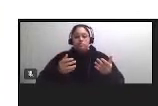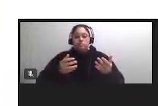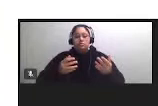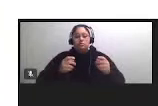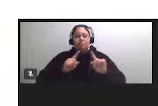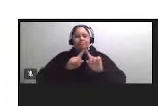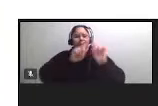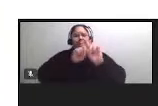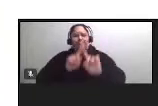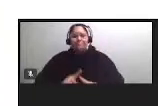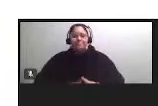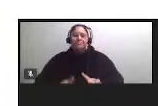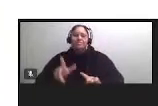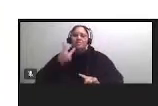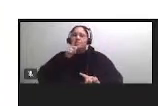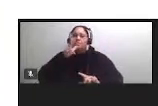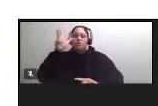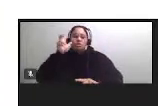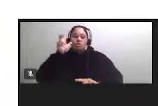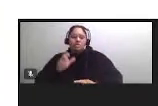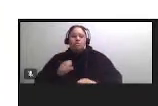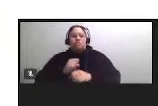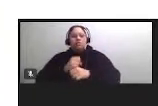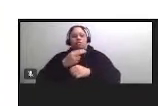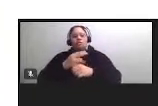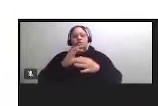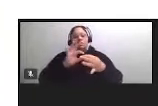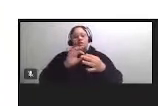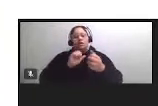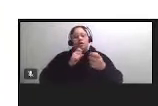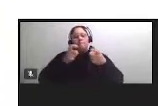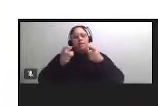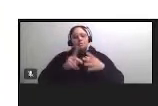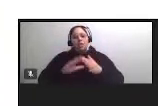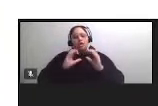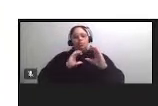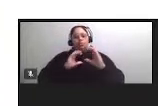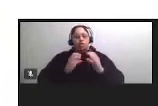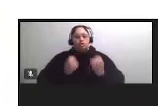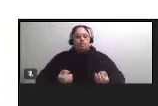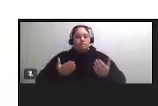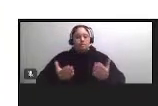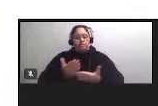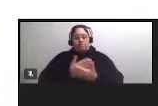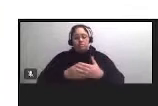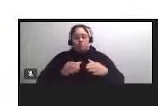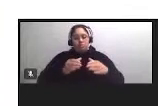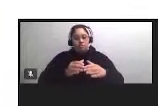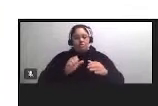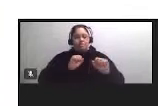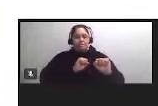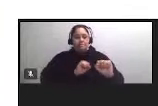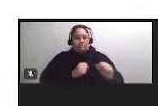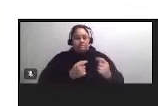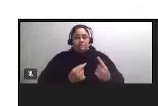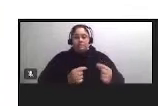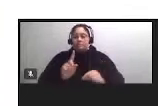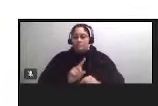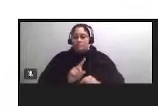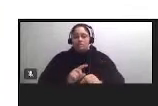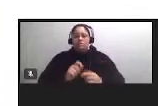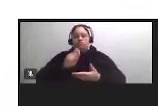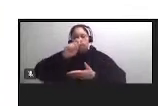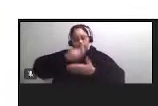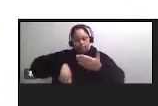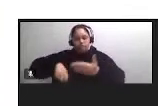series of public hearings, the Stakeholder Management and Communication Services section will will draw up